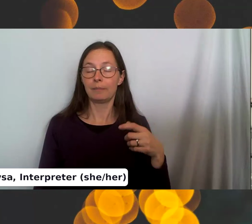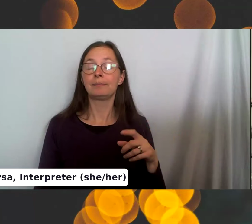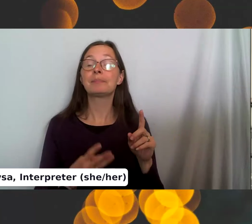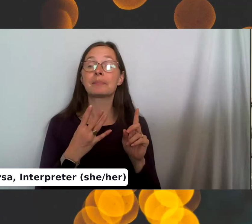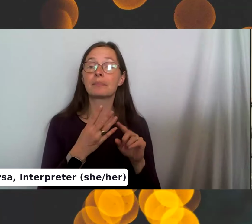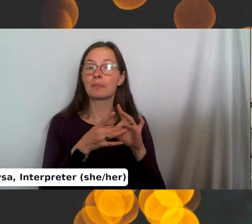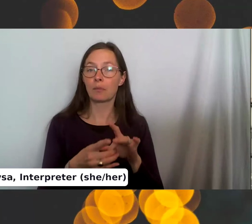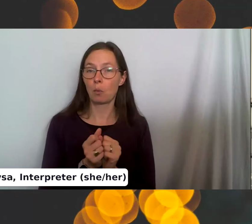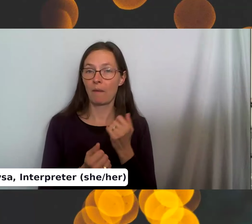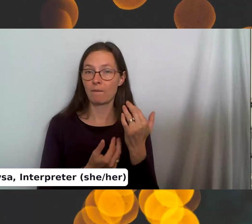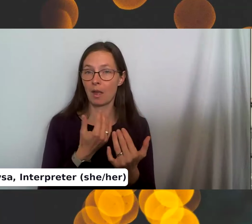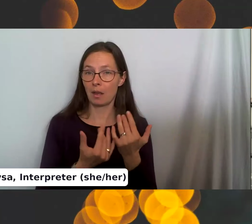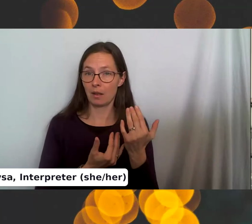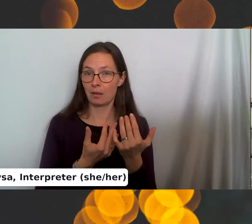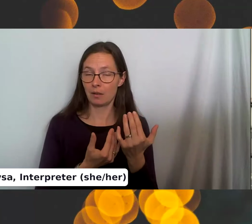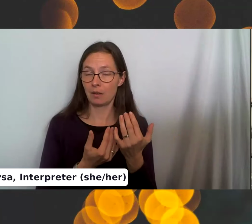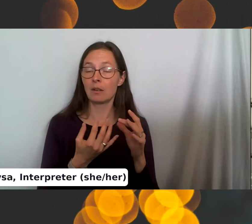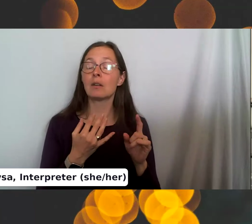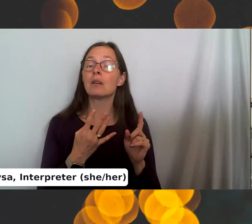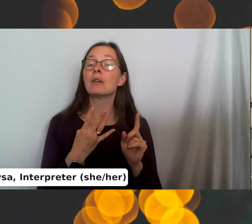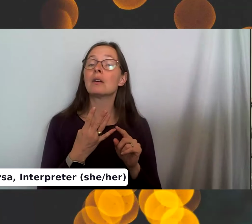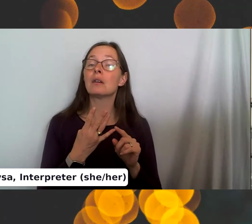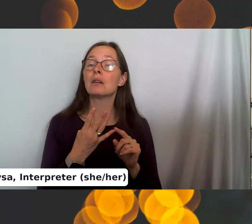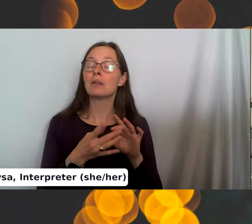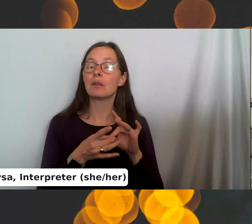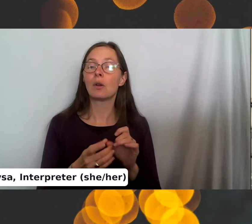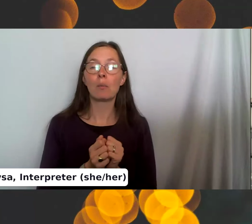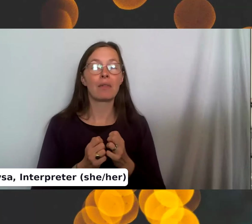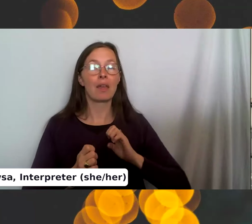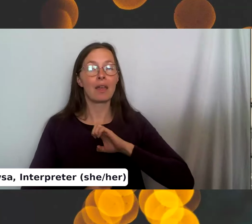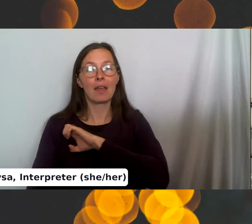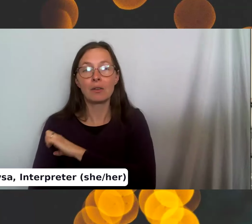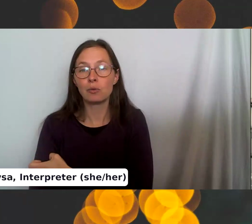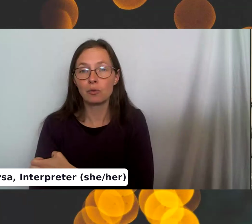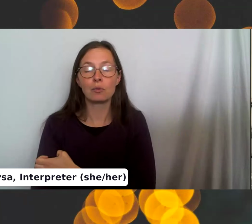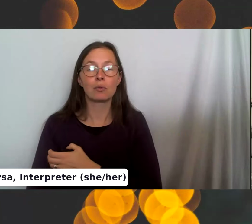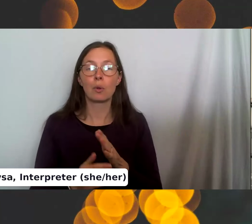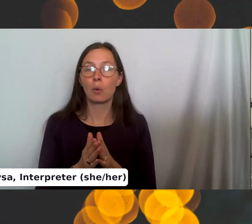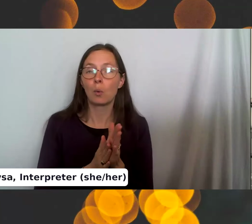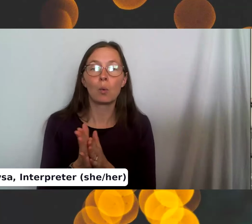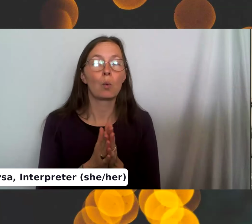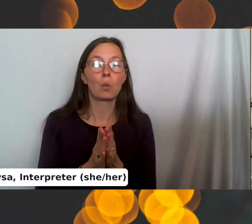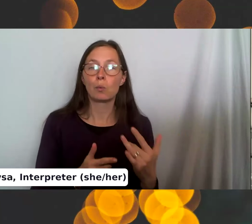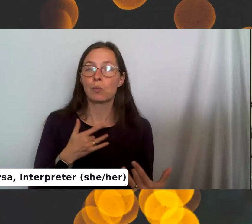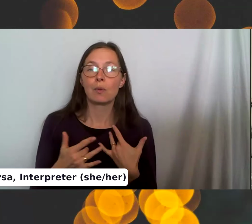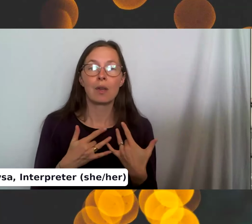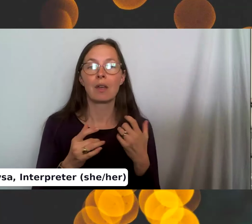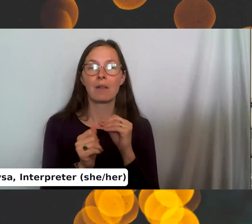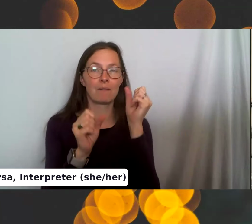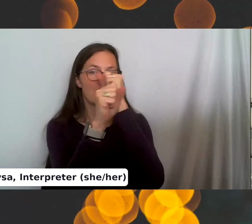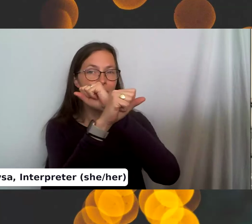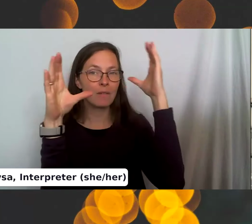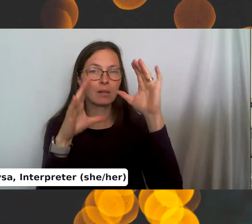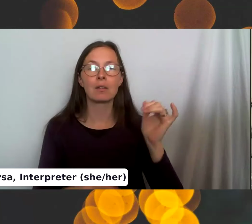fire, and they're about energy, enthusiasm, vision, sort of